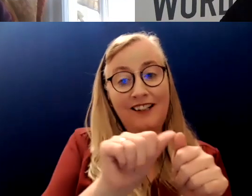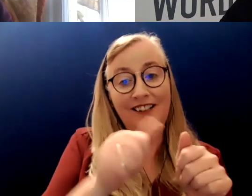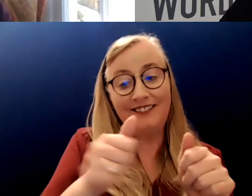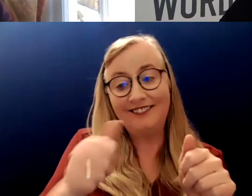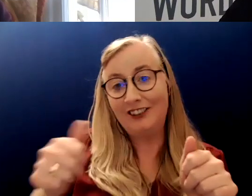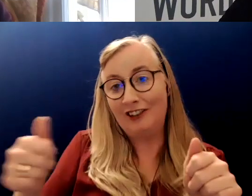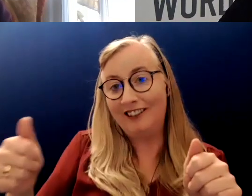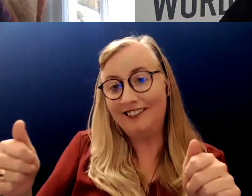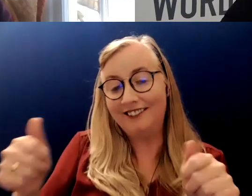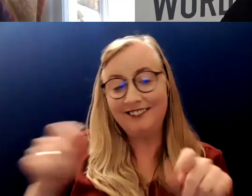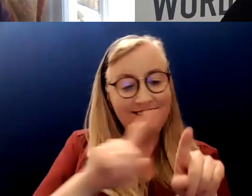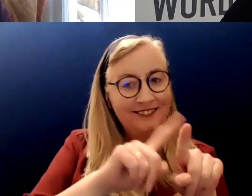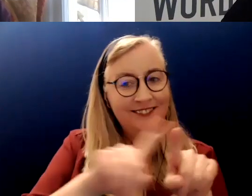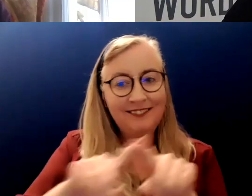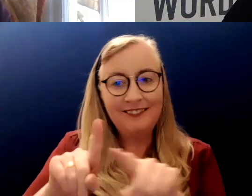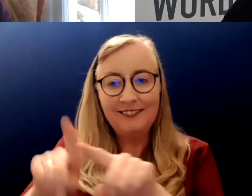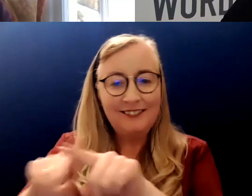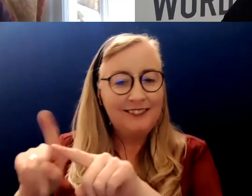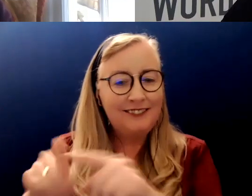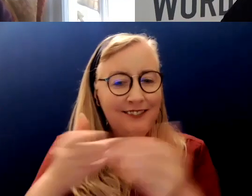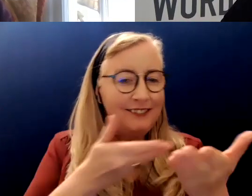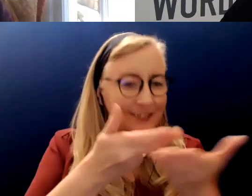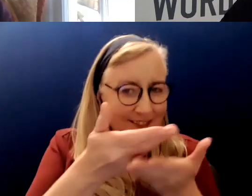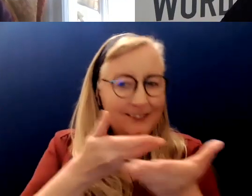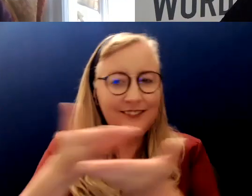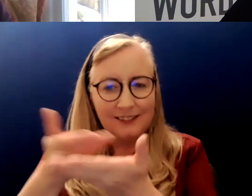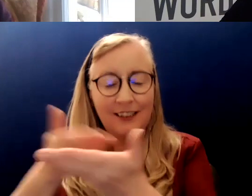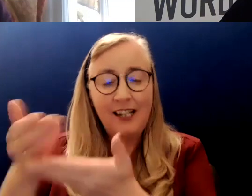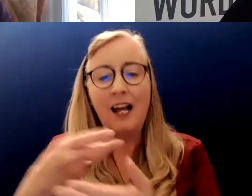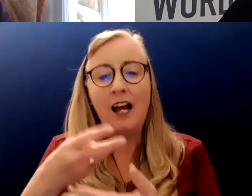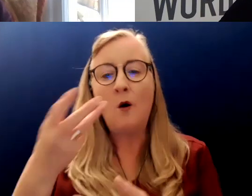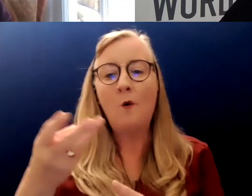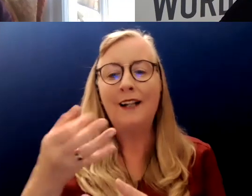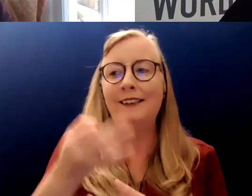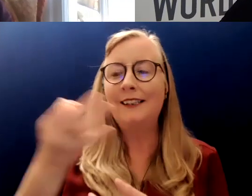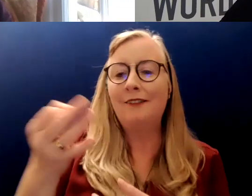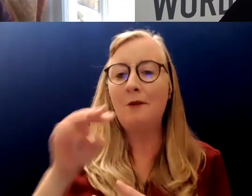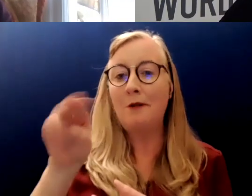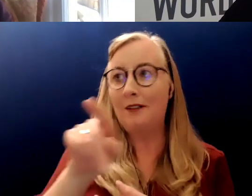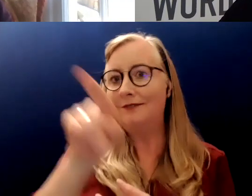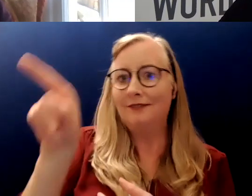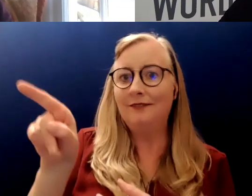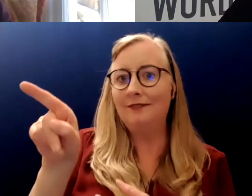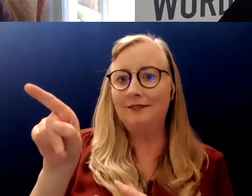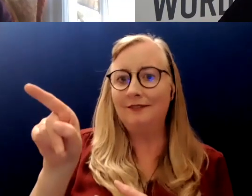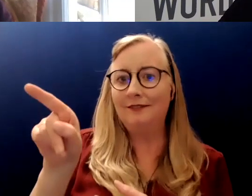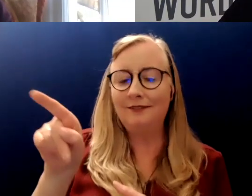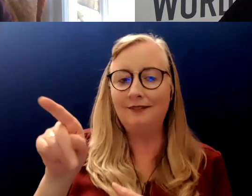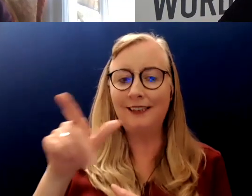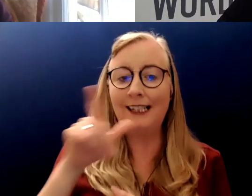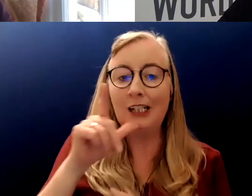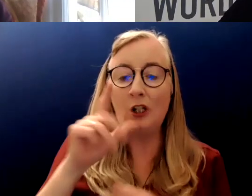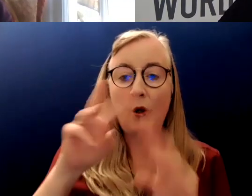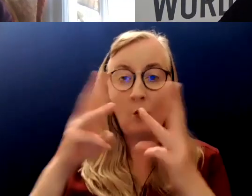having is to give, if you like, people in the hearing world a